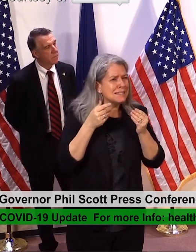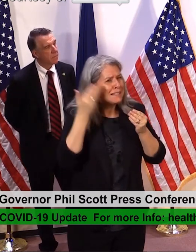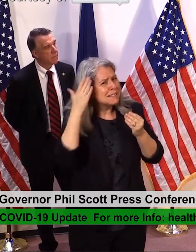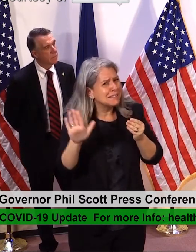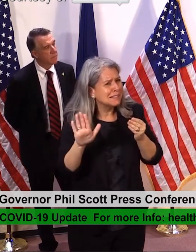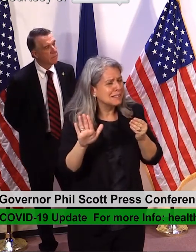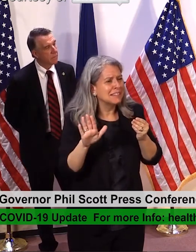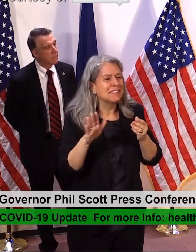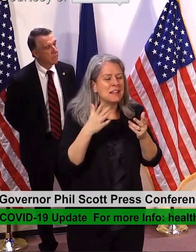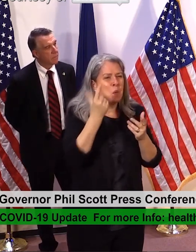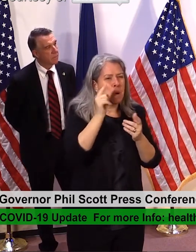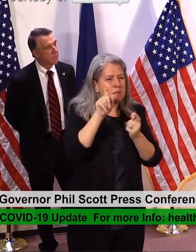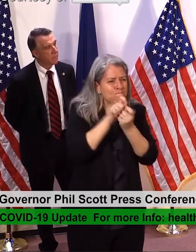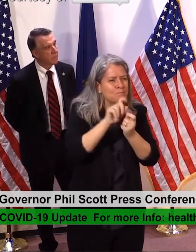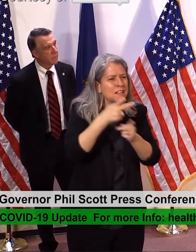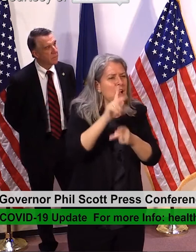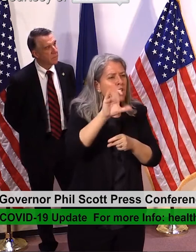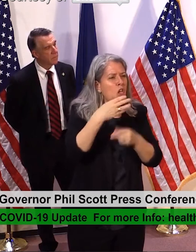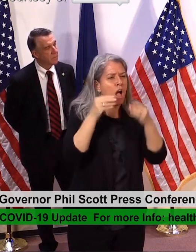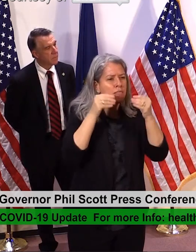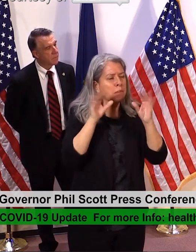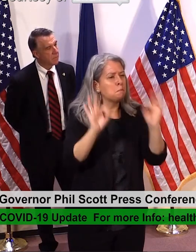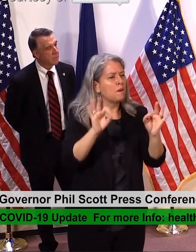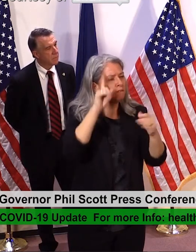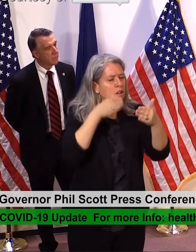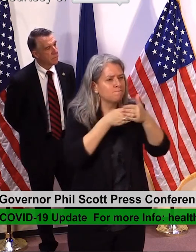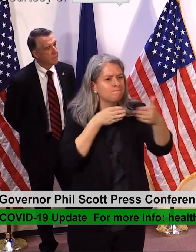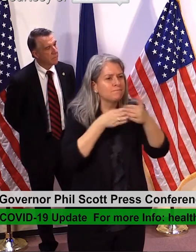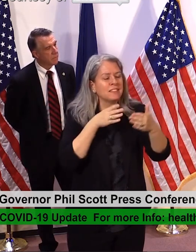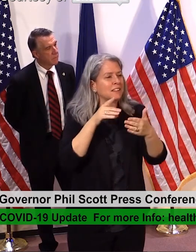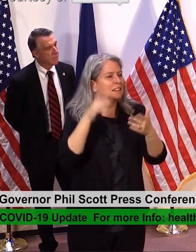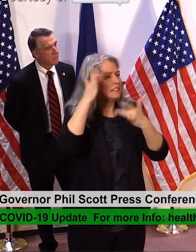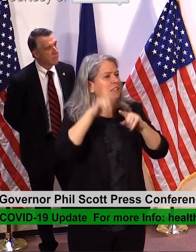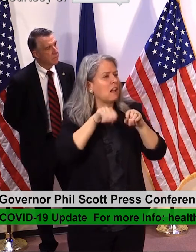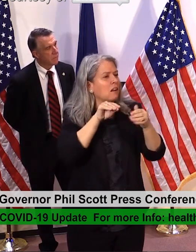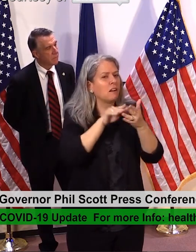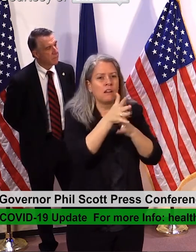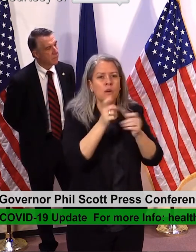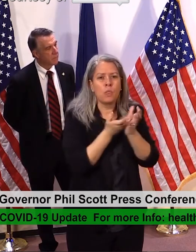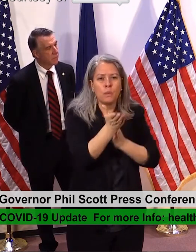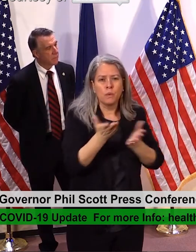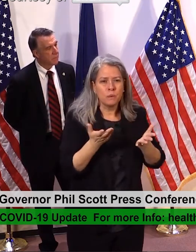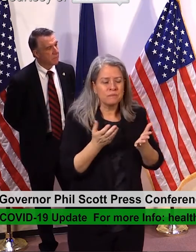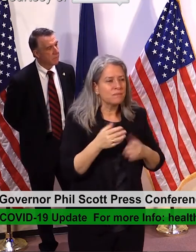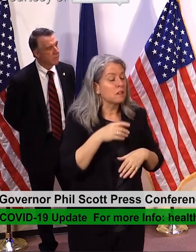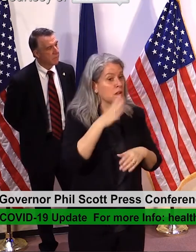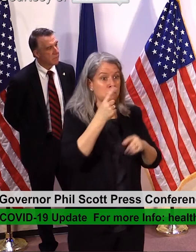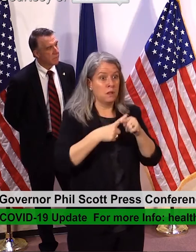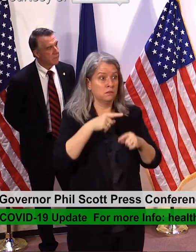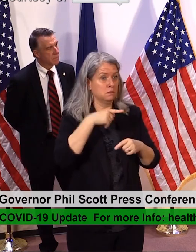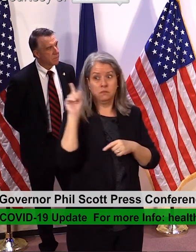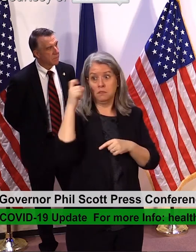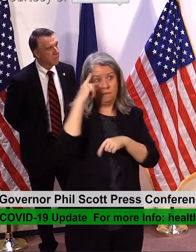the governor has, you know, been very interested in enlisting the aid of numerous companies across the state who actually